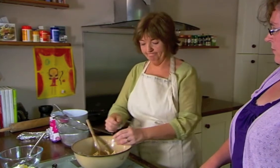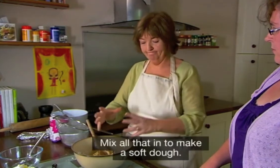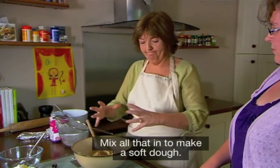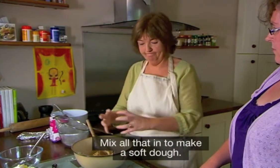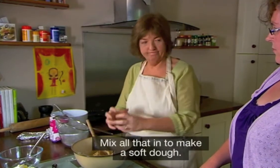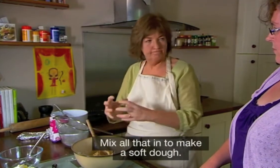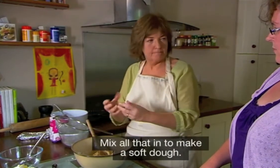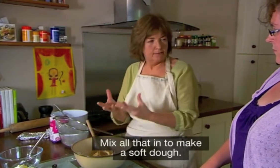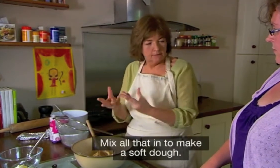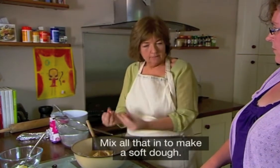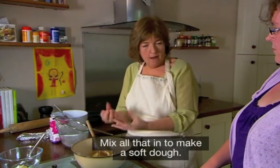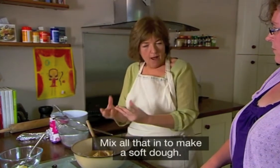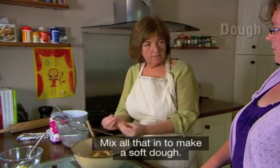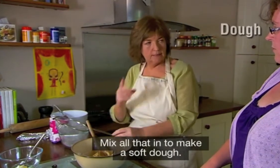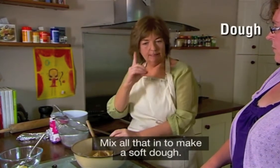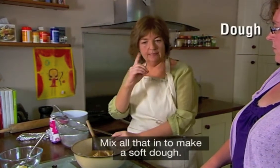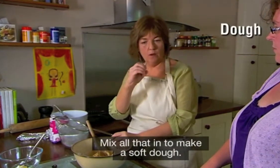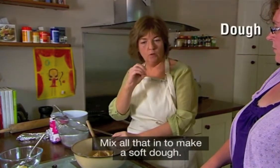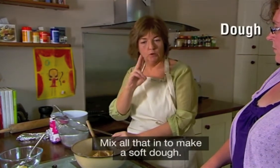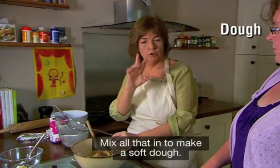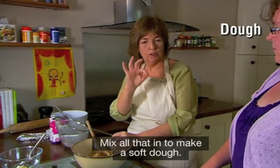Mix all that in to make a soft dough.